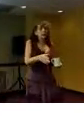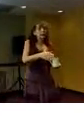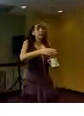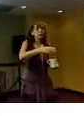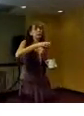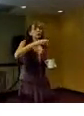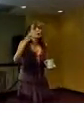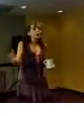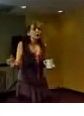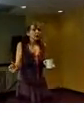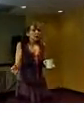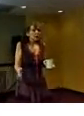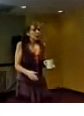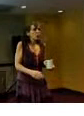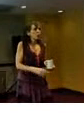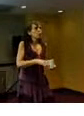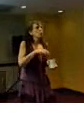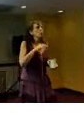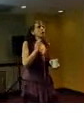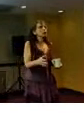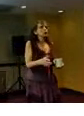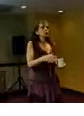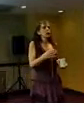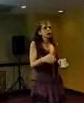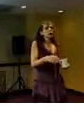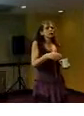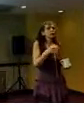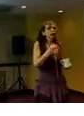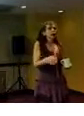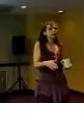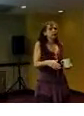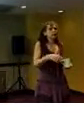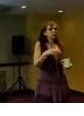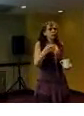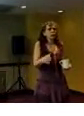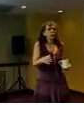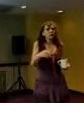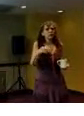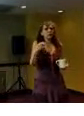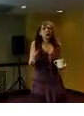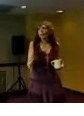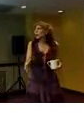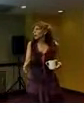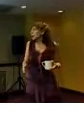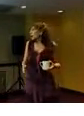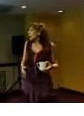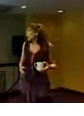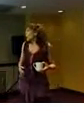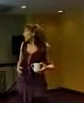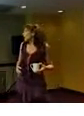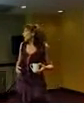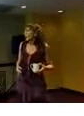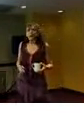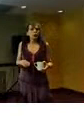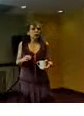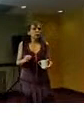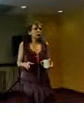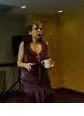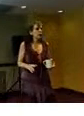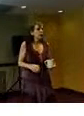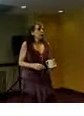only posited, but proven through multiple years of scientific rigorous study